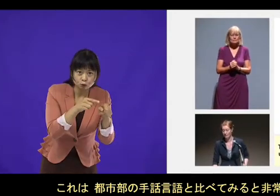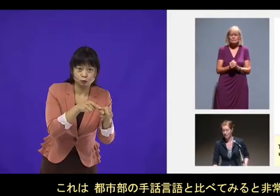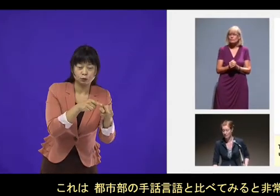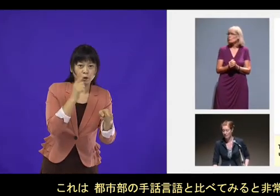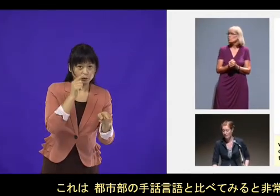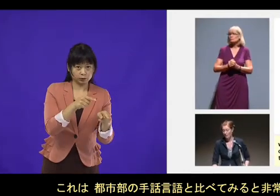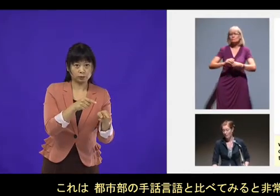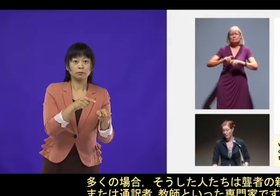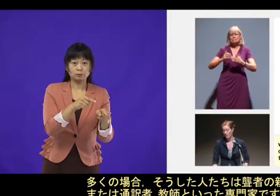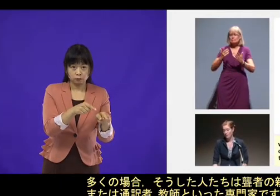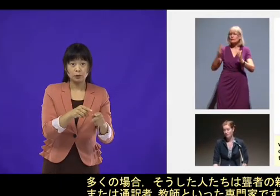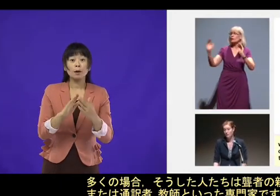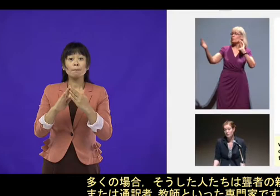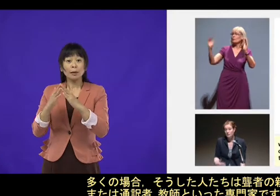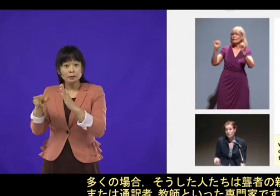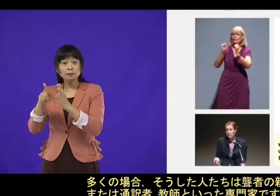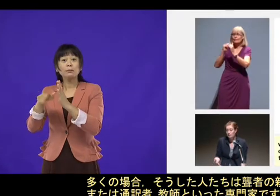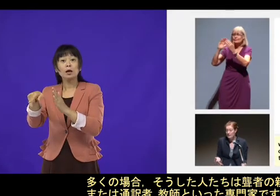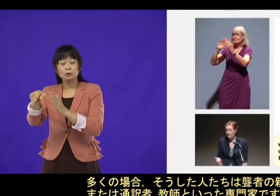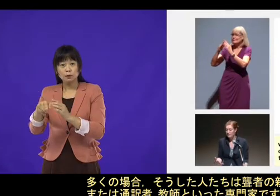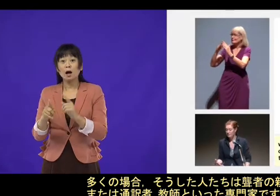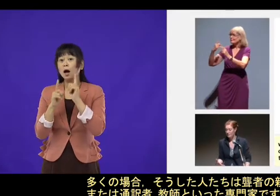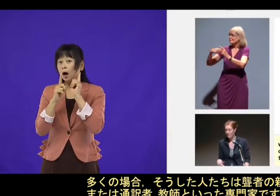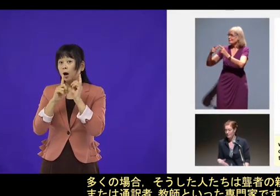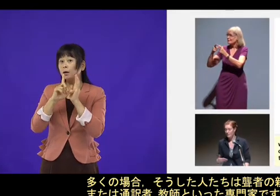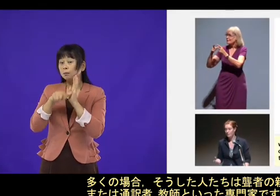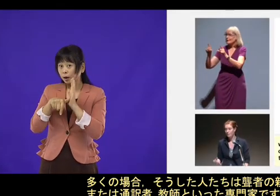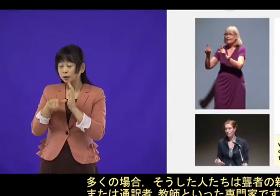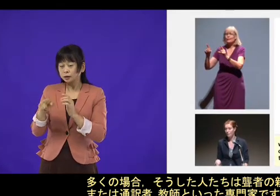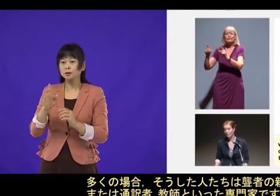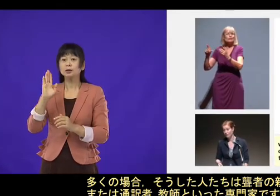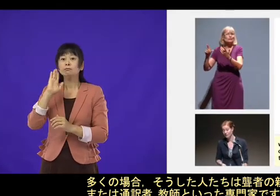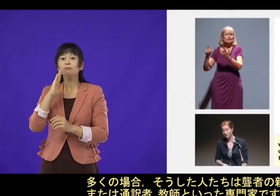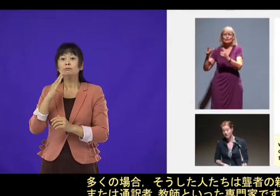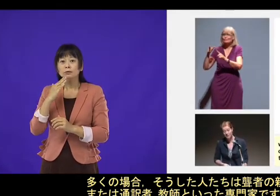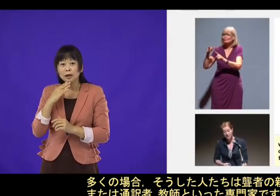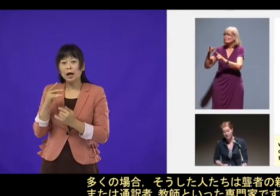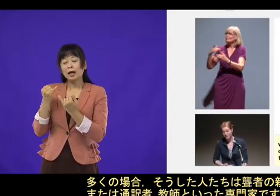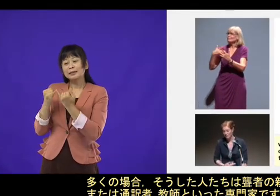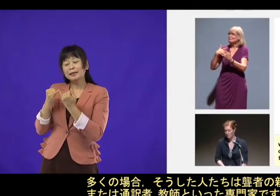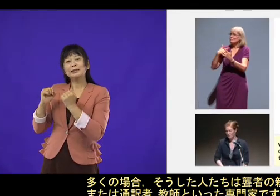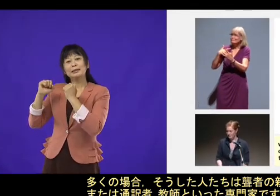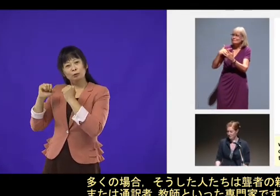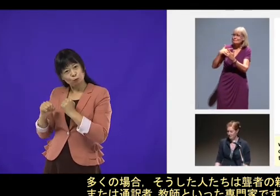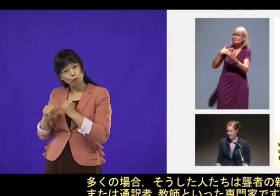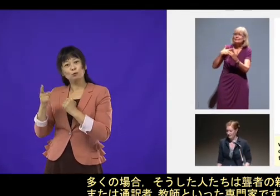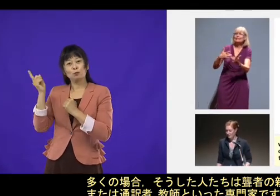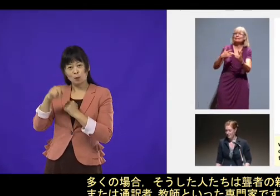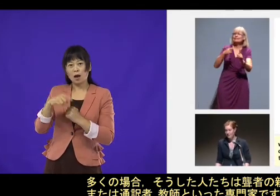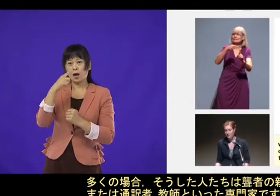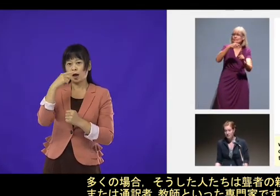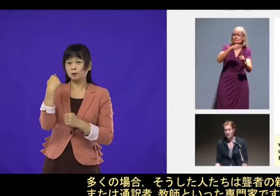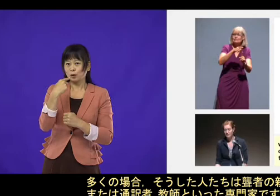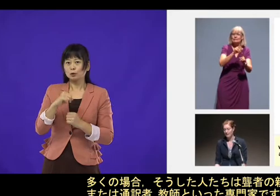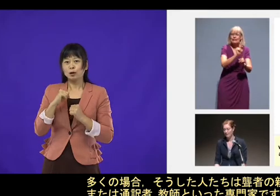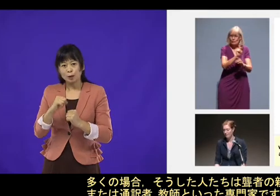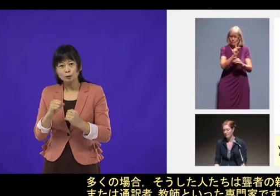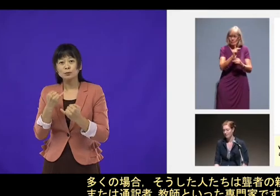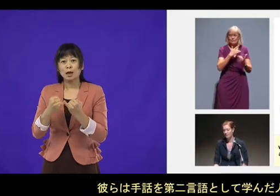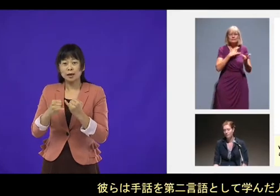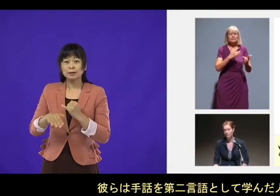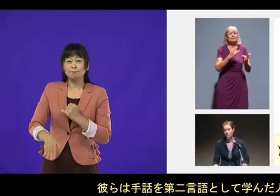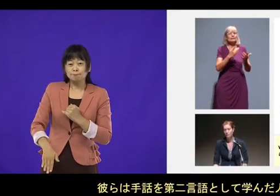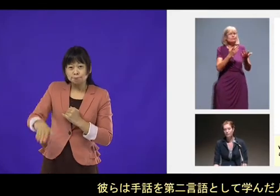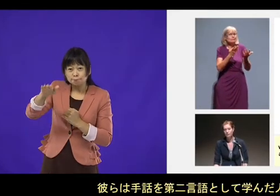sign languages, where it's mostly close relatives of deaf people or professionals, such as interpreters or teachers of the